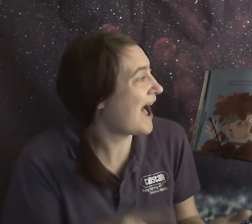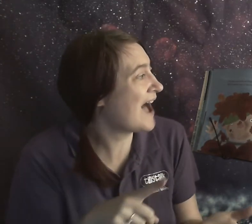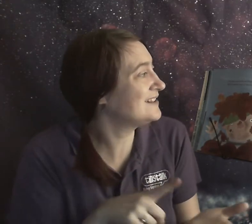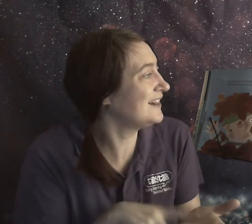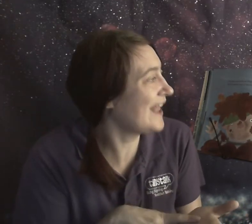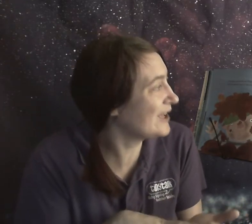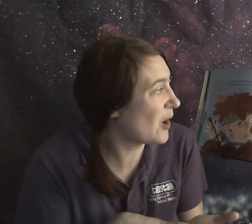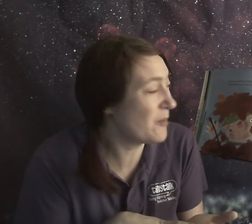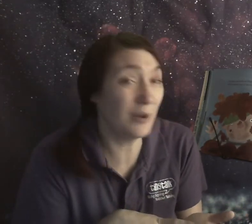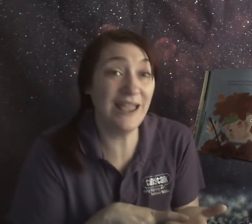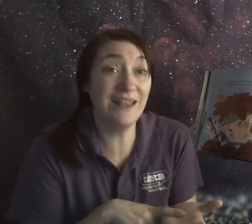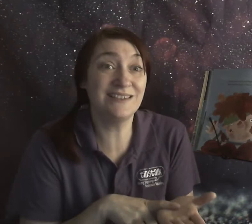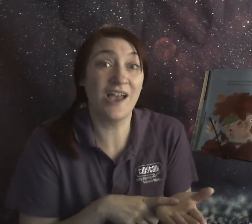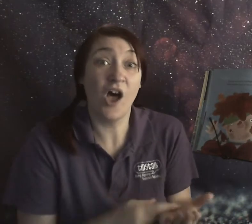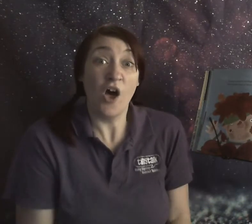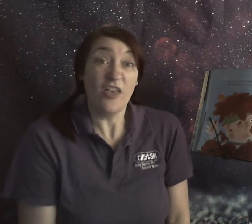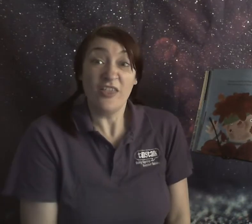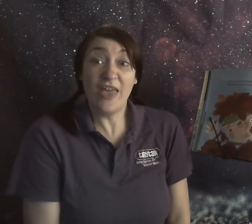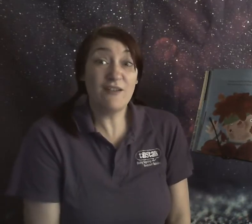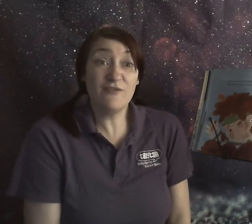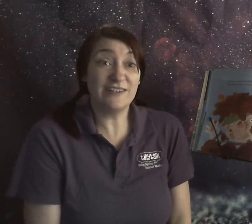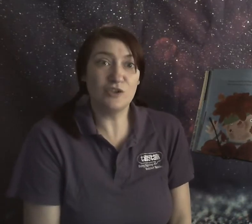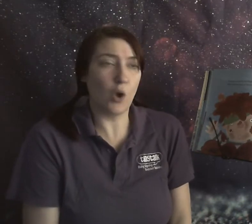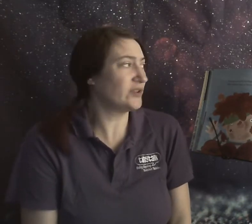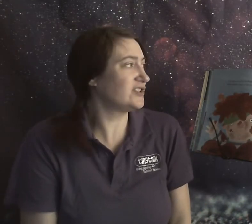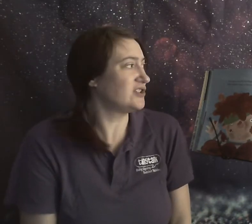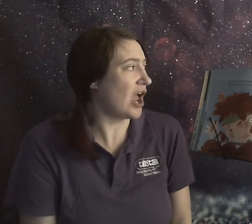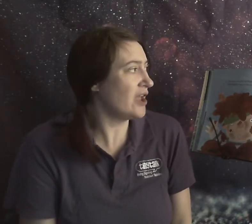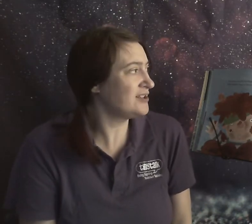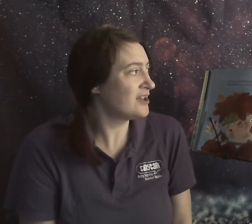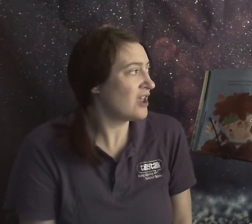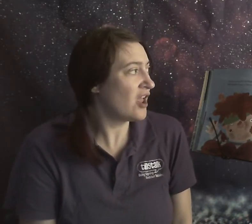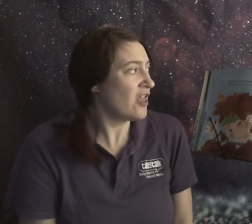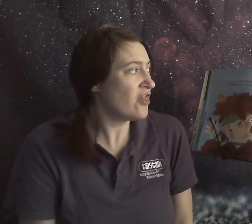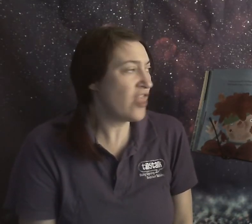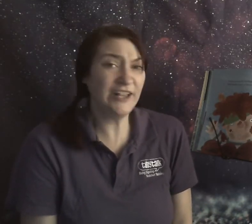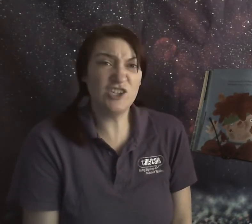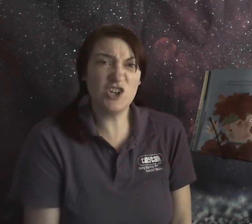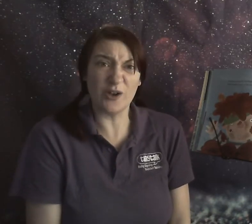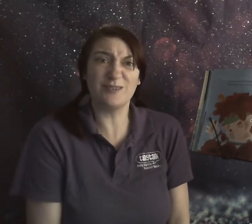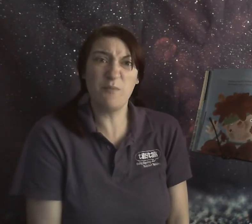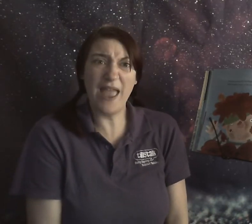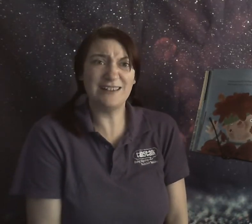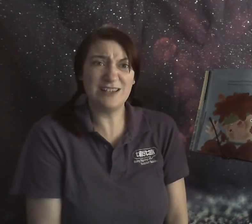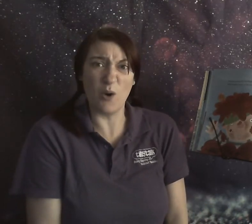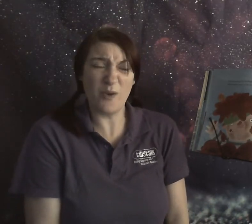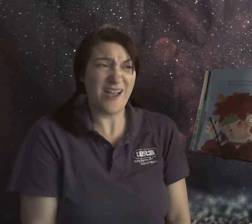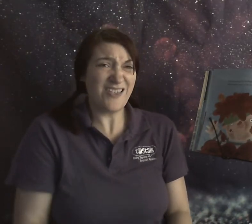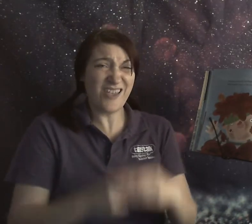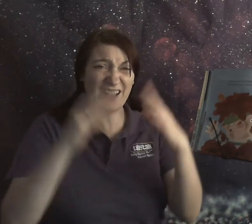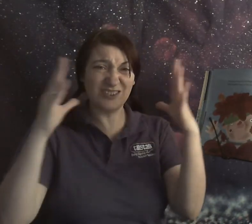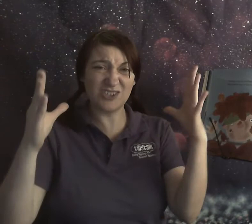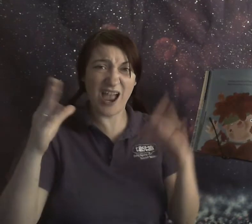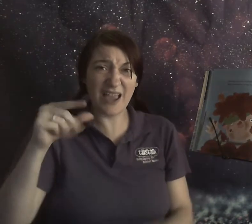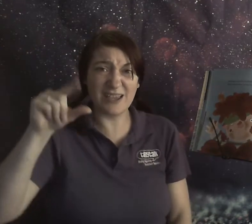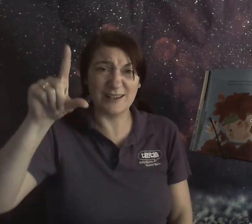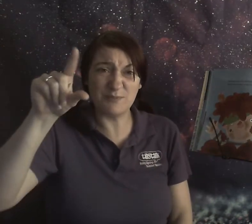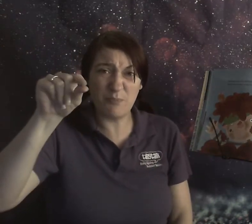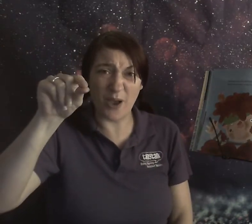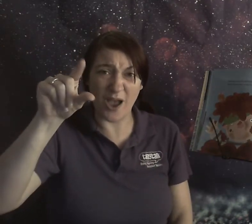And Len complained, "There is no snurd. They just made up that giant bird."